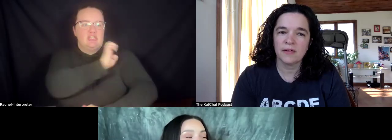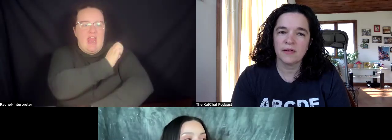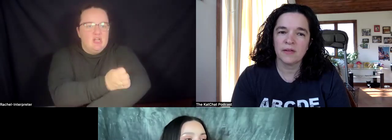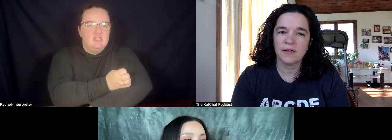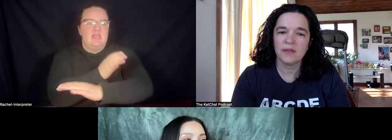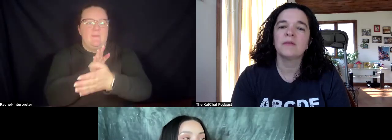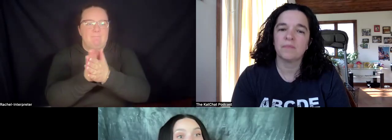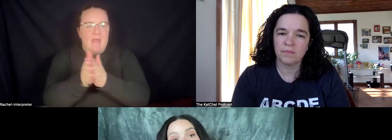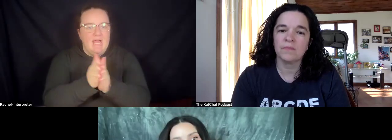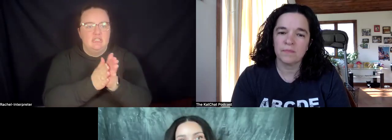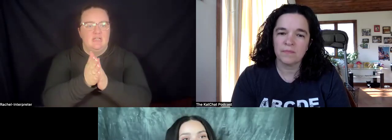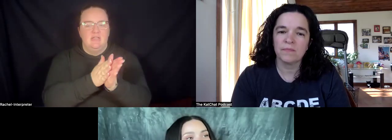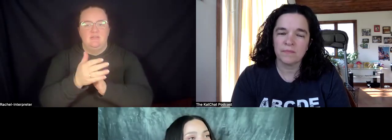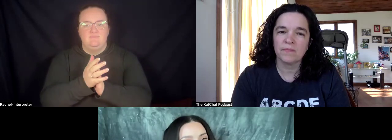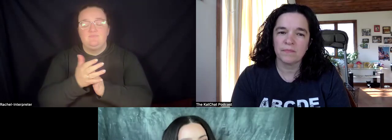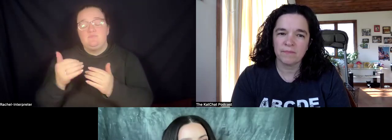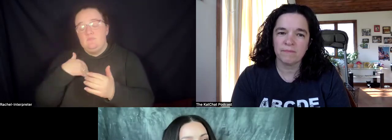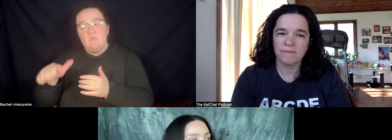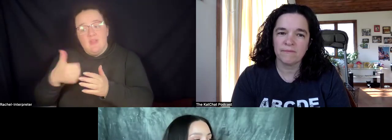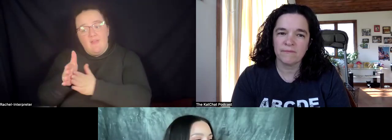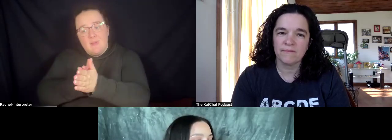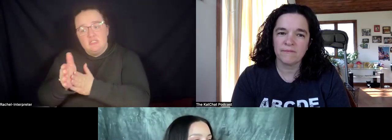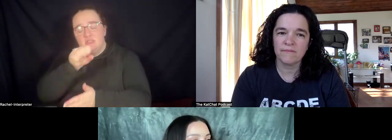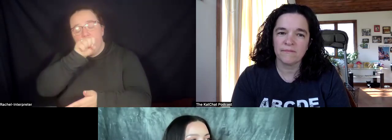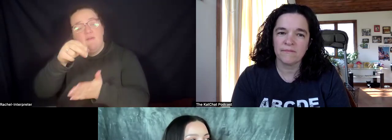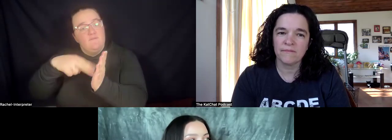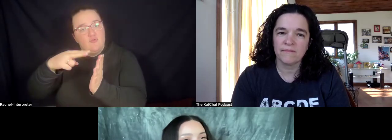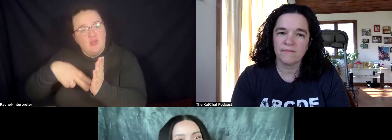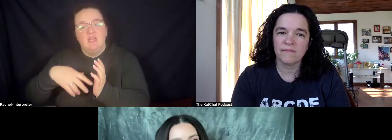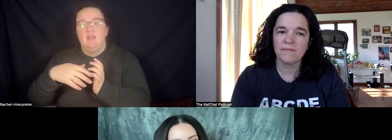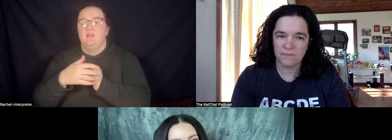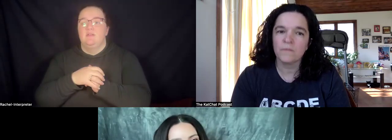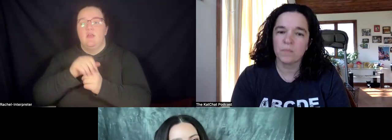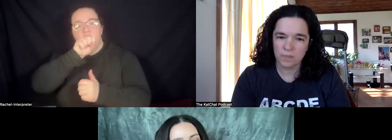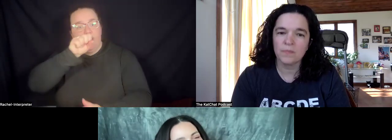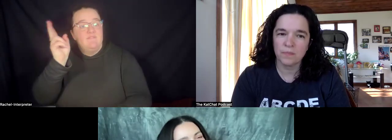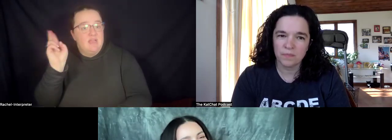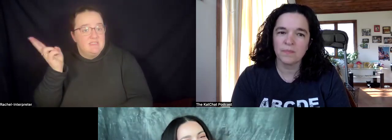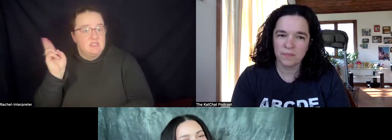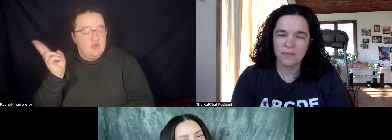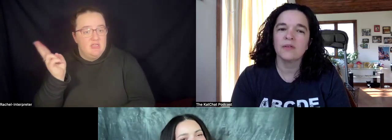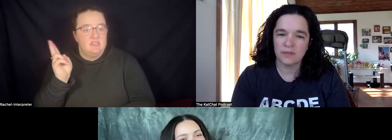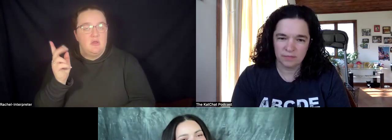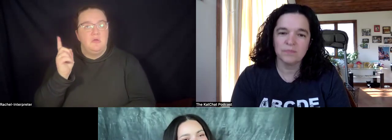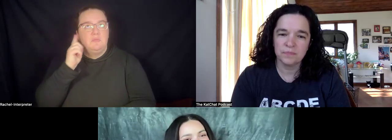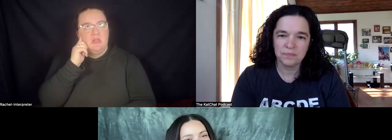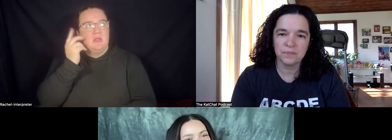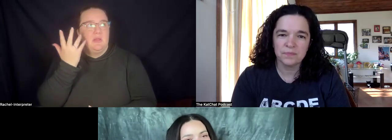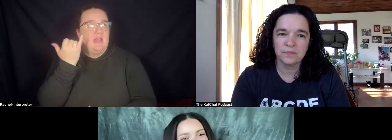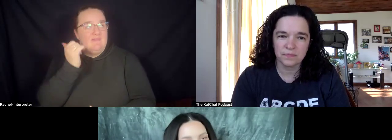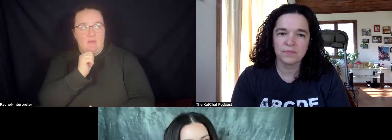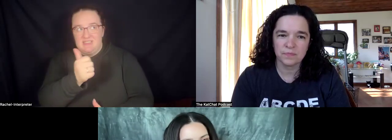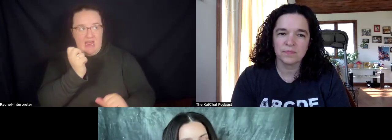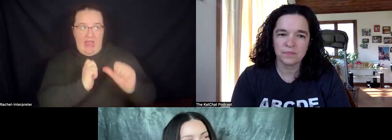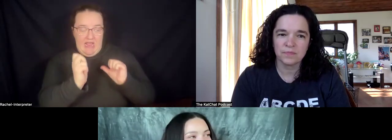it. I do have other passions. I love reading. I really love history. So I think if I wasn't doing what